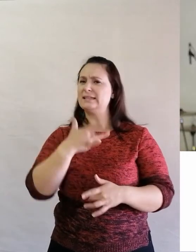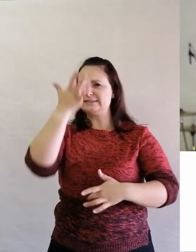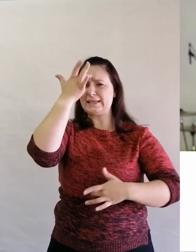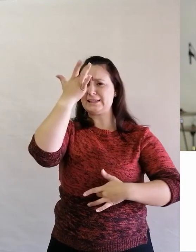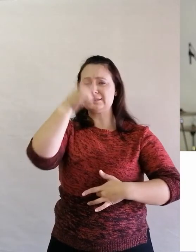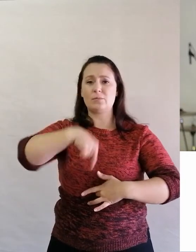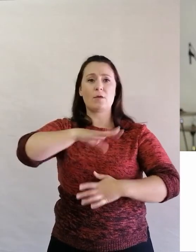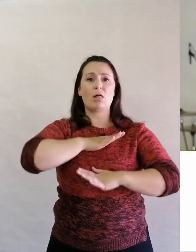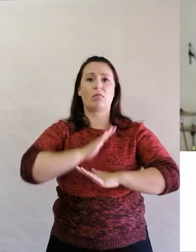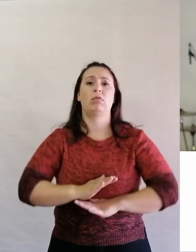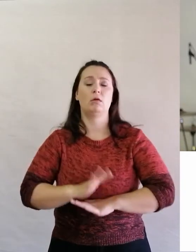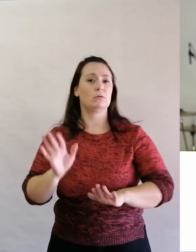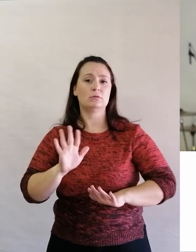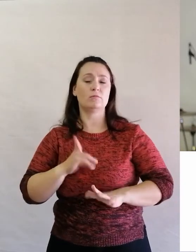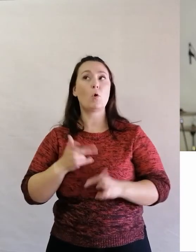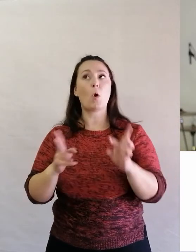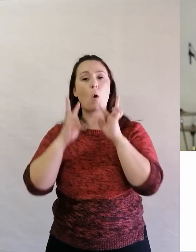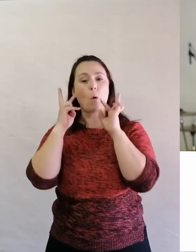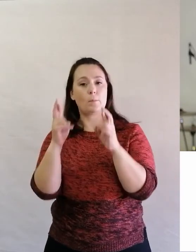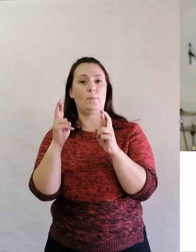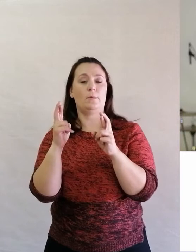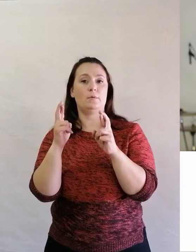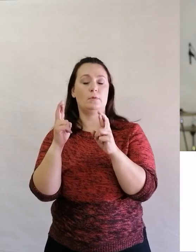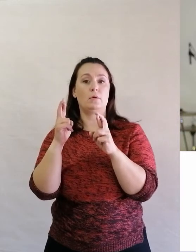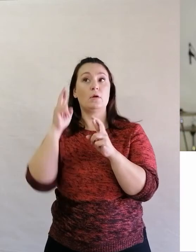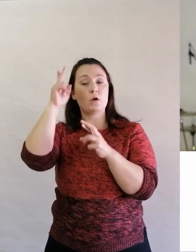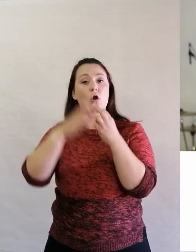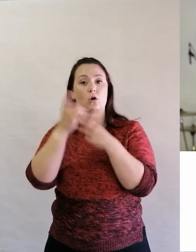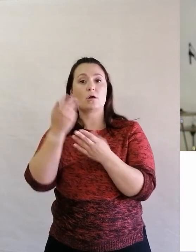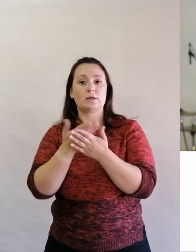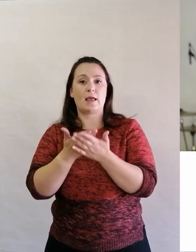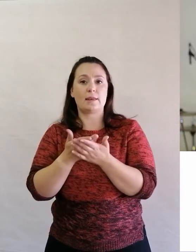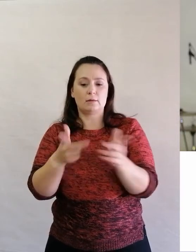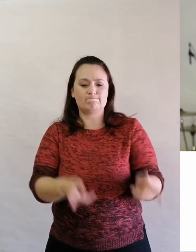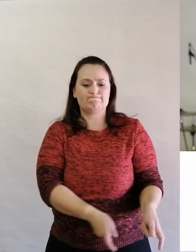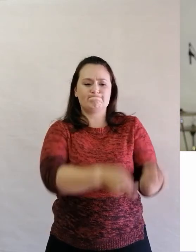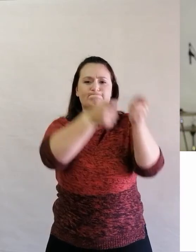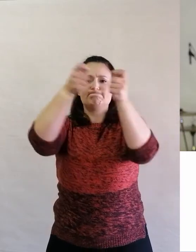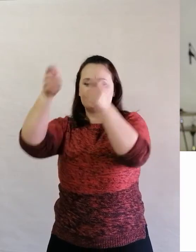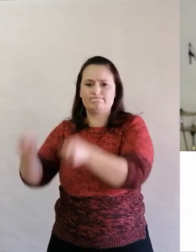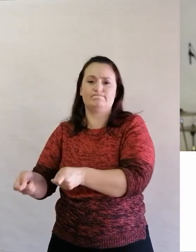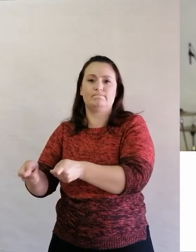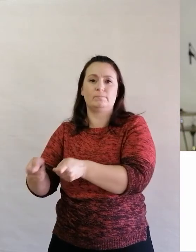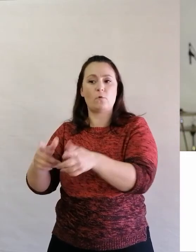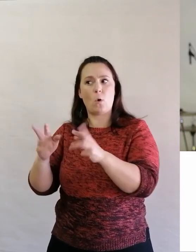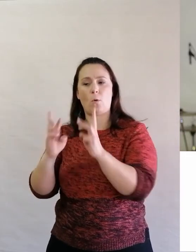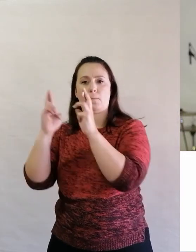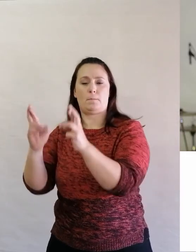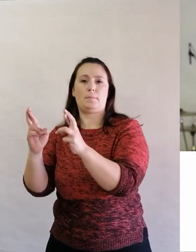down. Let's trust God for hope, for his ability to lift you out of that situation and to give you